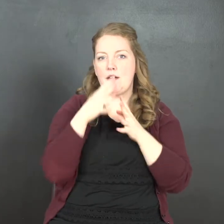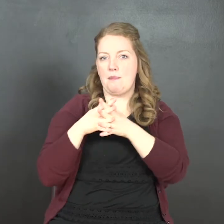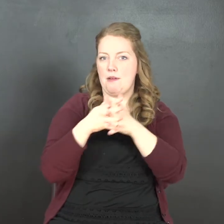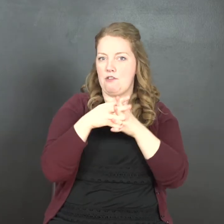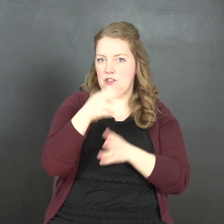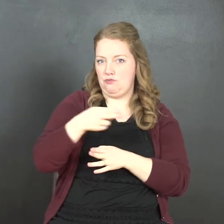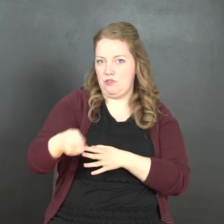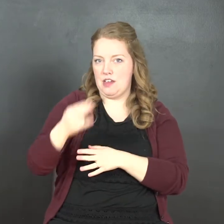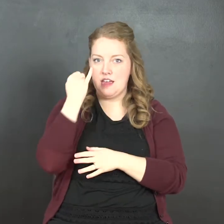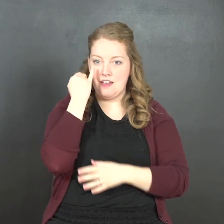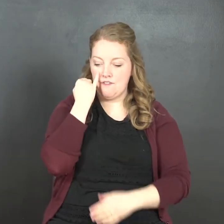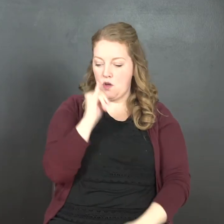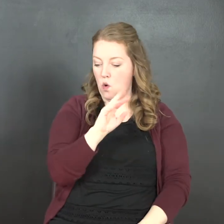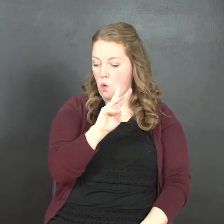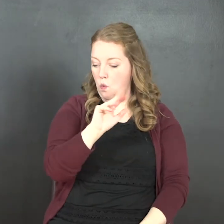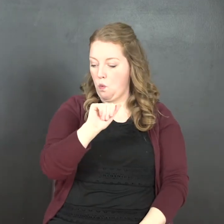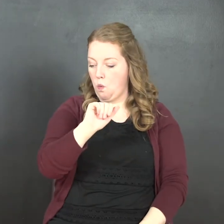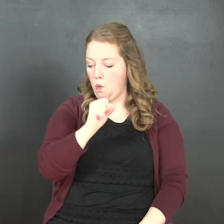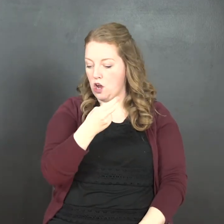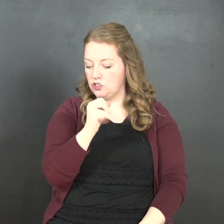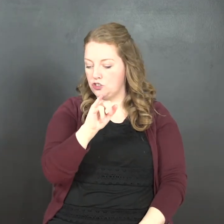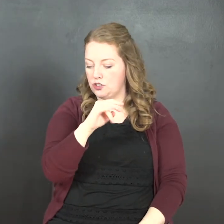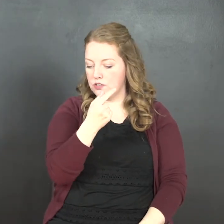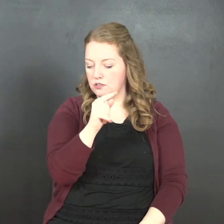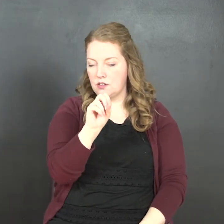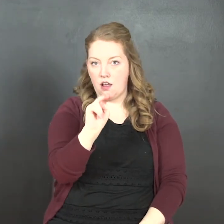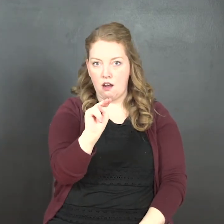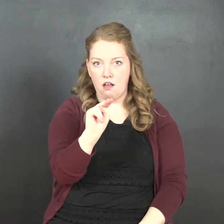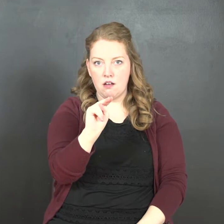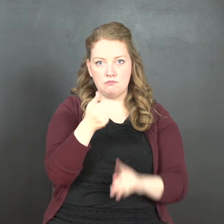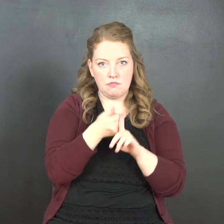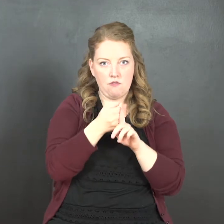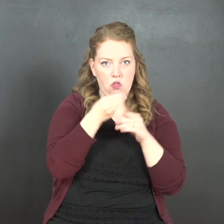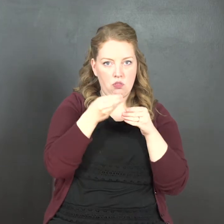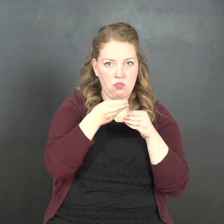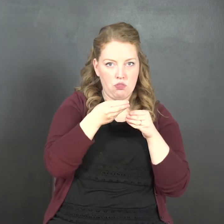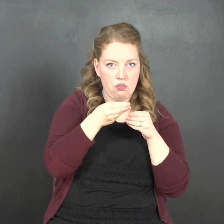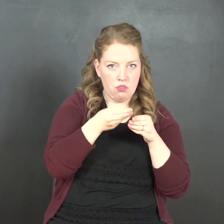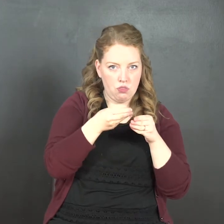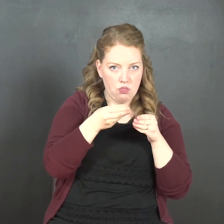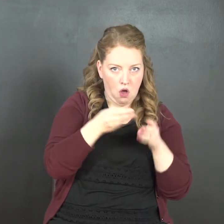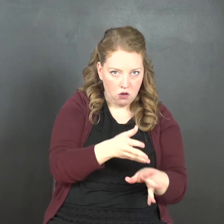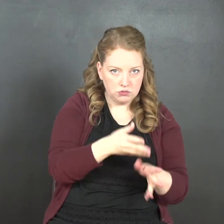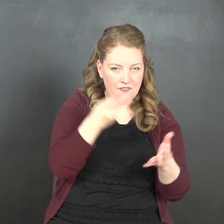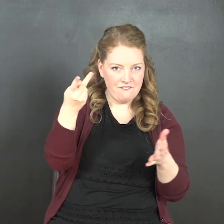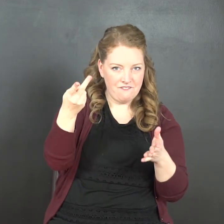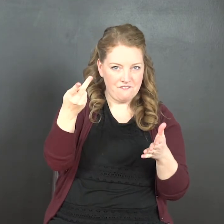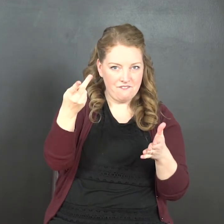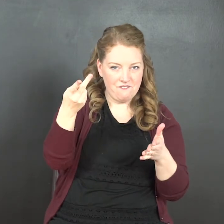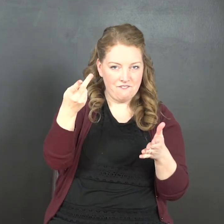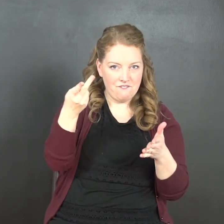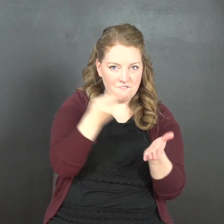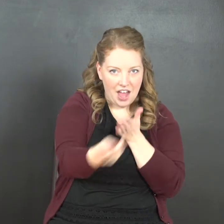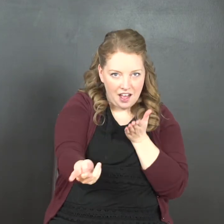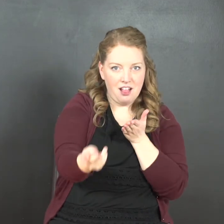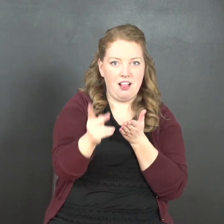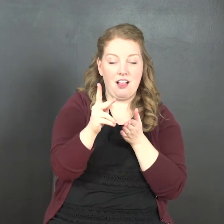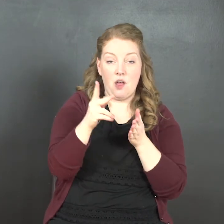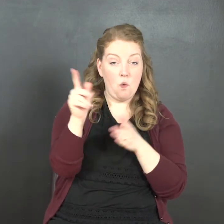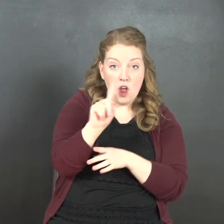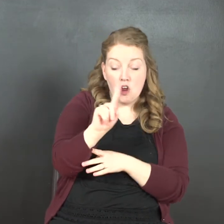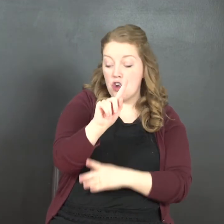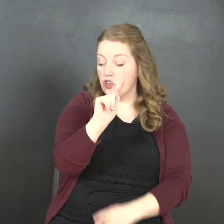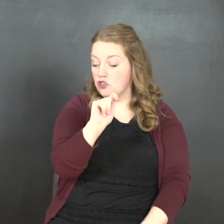be if Washington had lost, George Washington had lost the battle at Trenton. Or think of how different that history